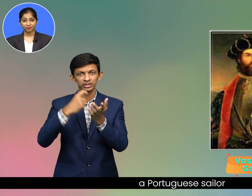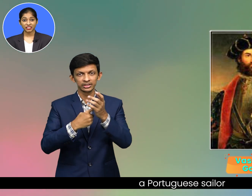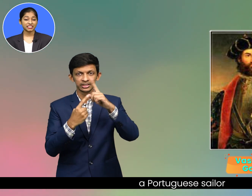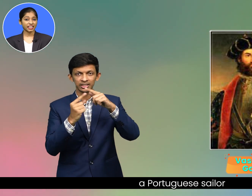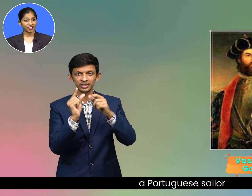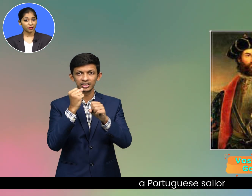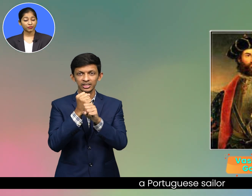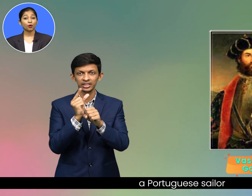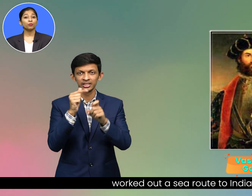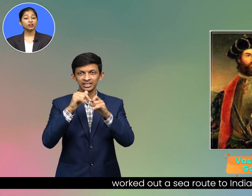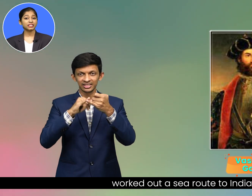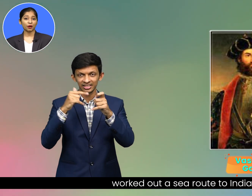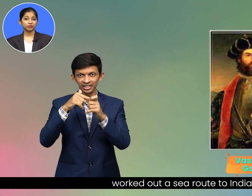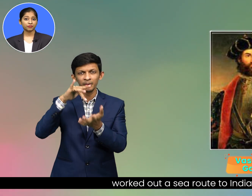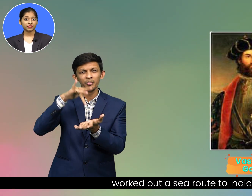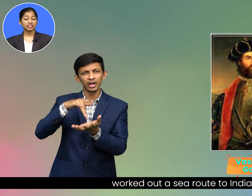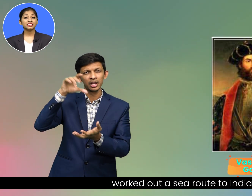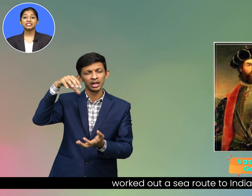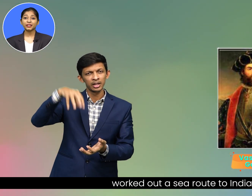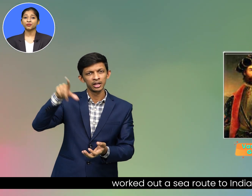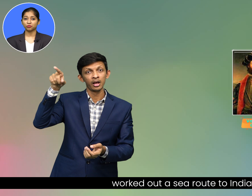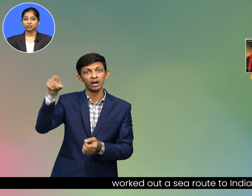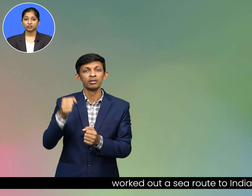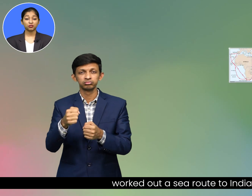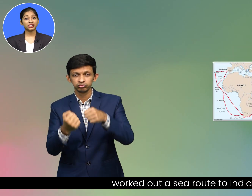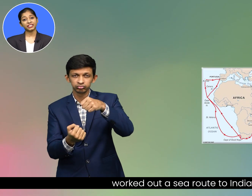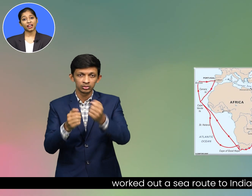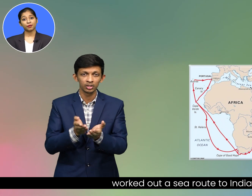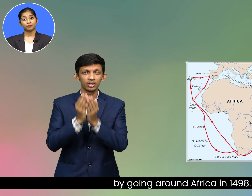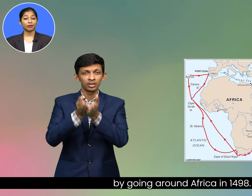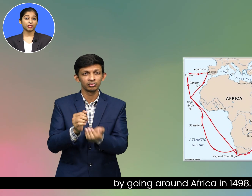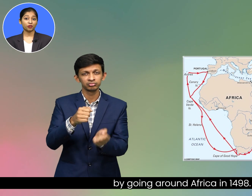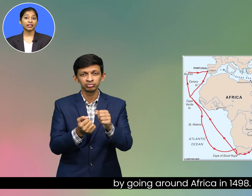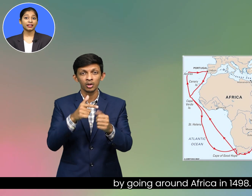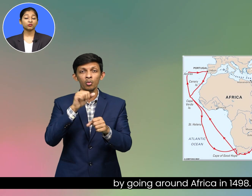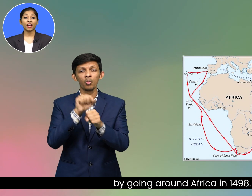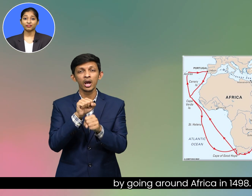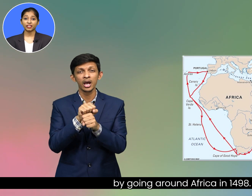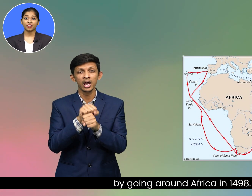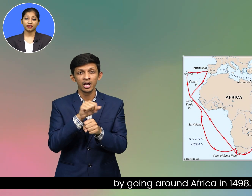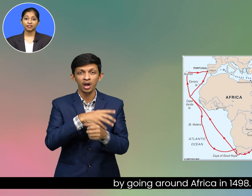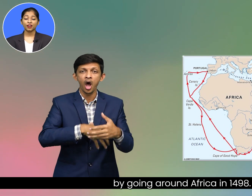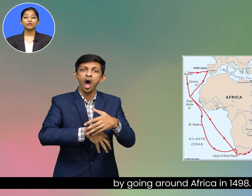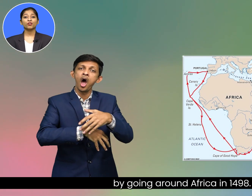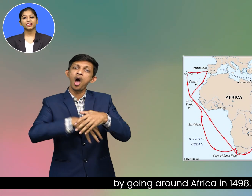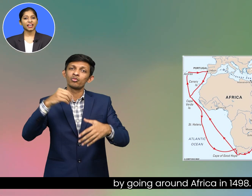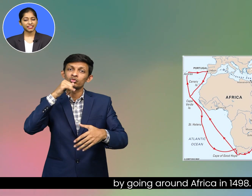Portuguese sailor worked out a sea route to India by going around Africa